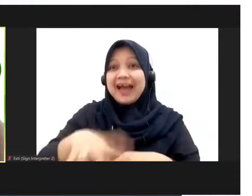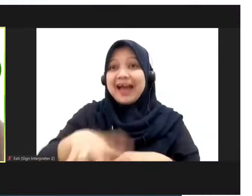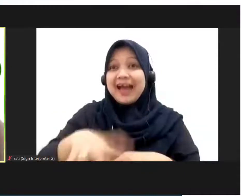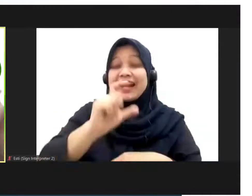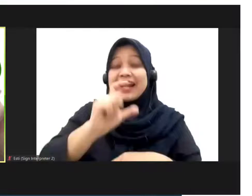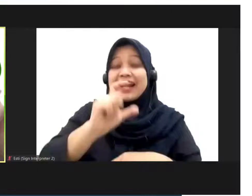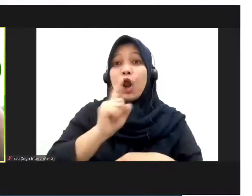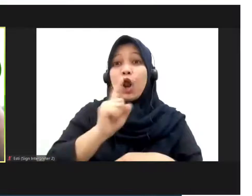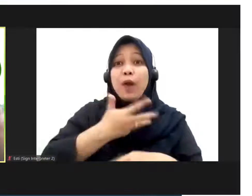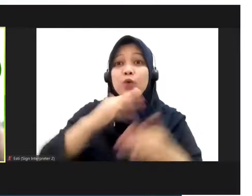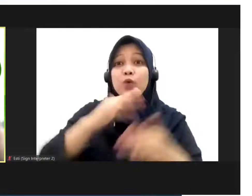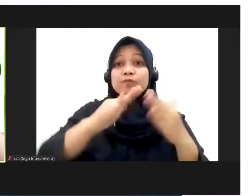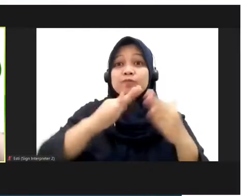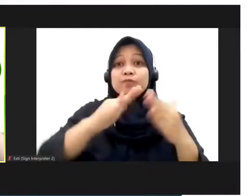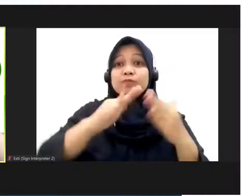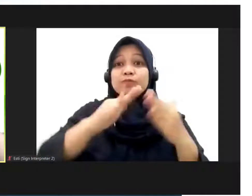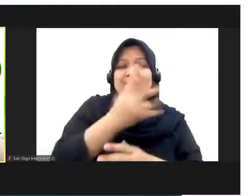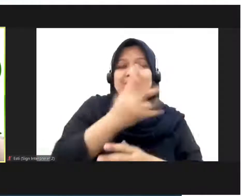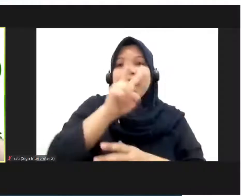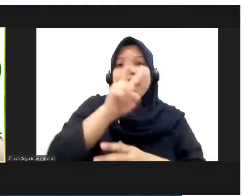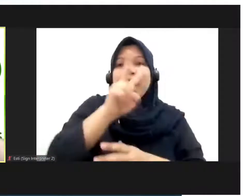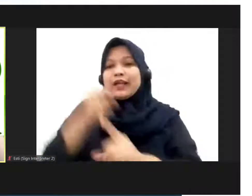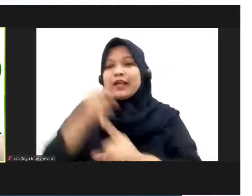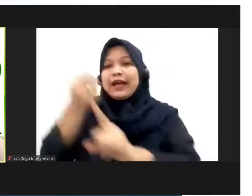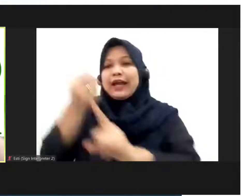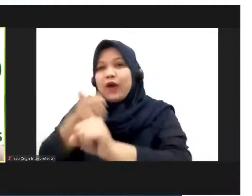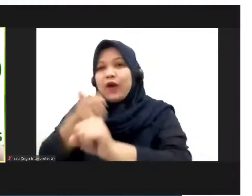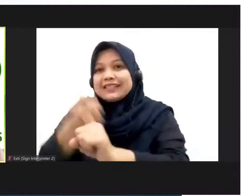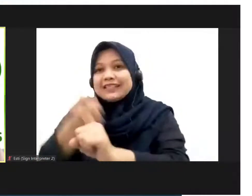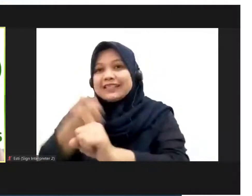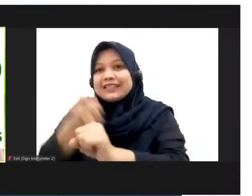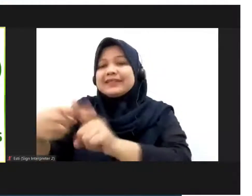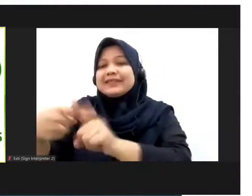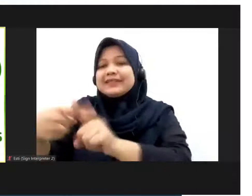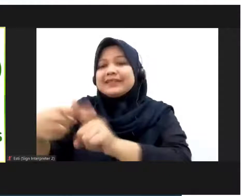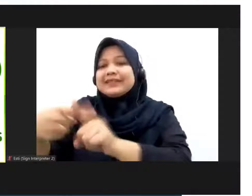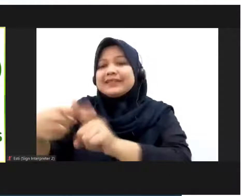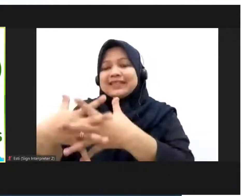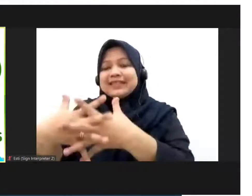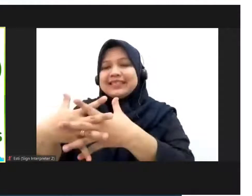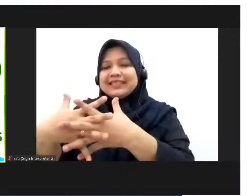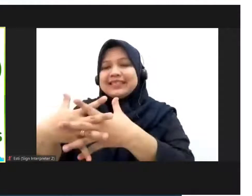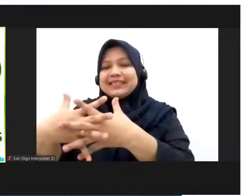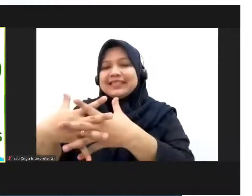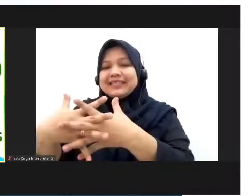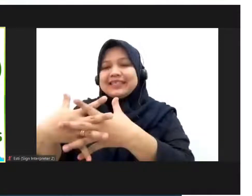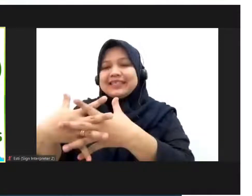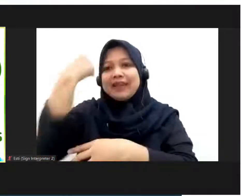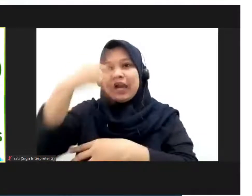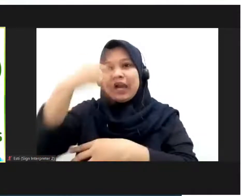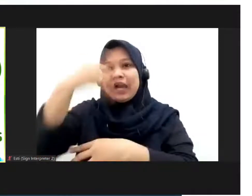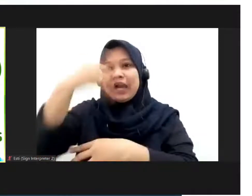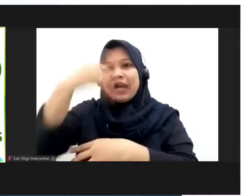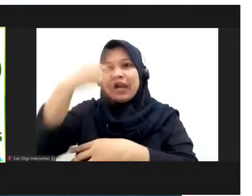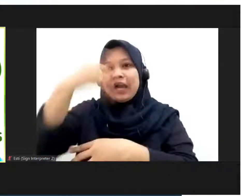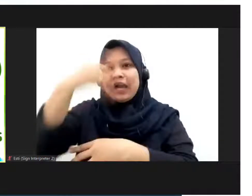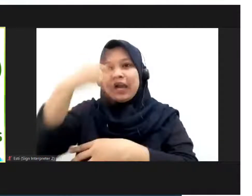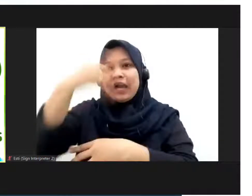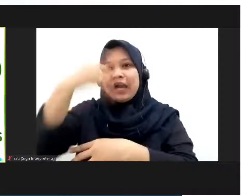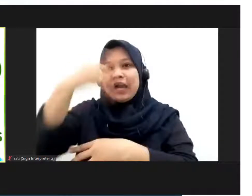letter A, no? Advocacy and adapting. And B, I put bayanihan.